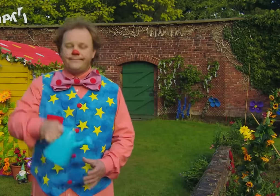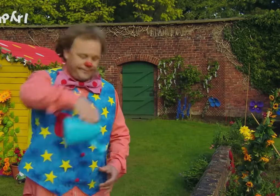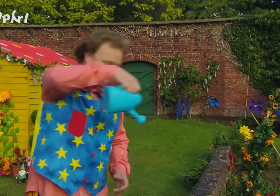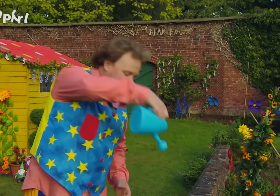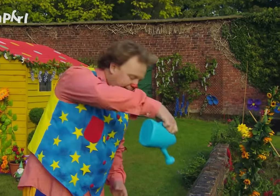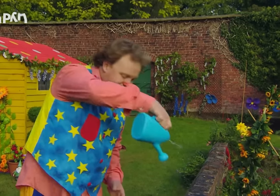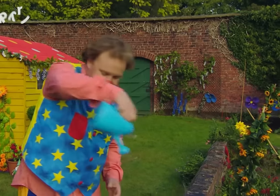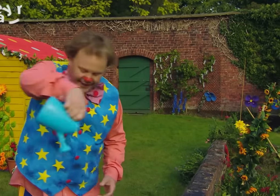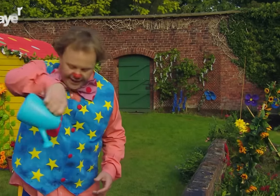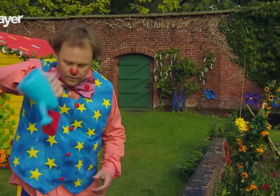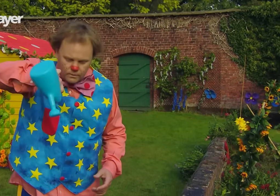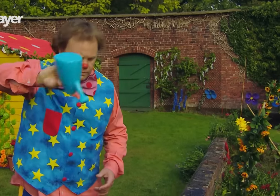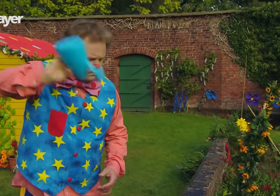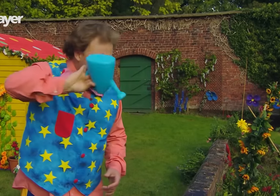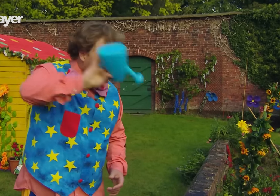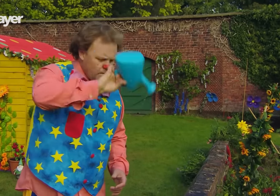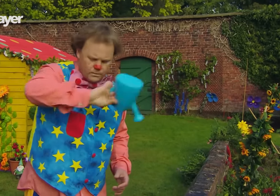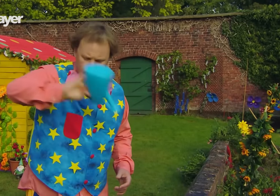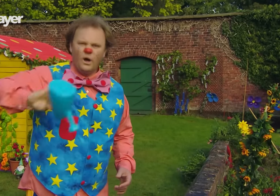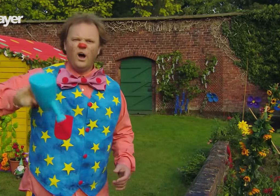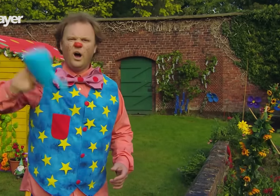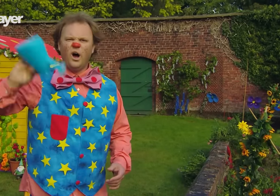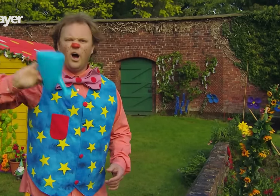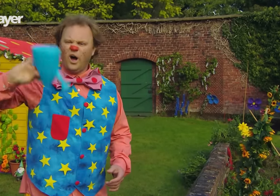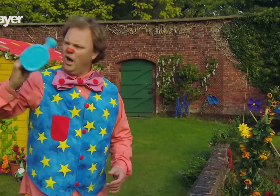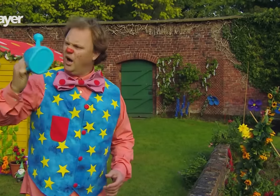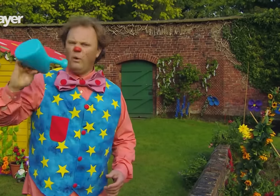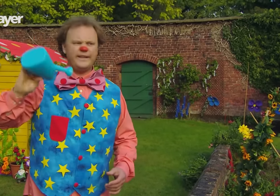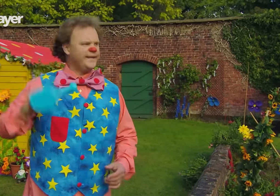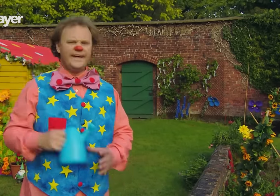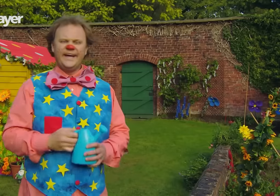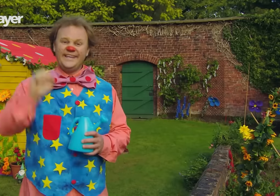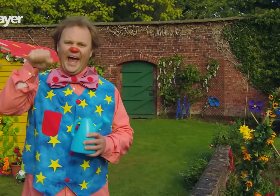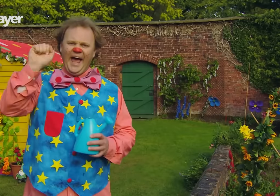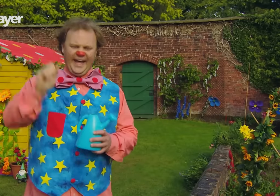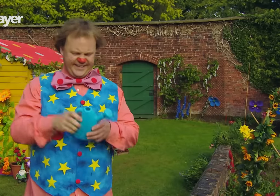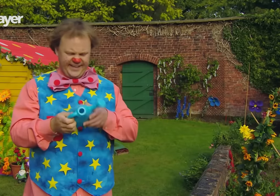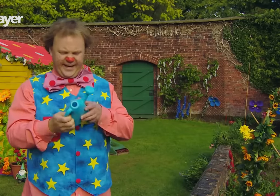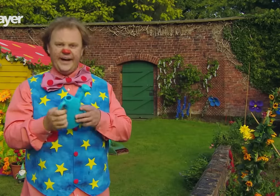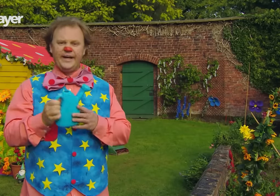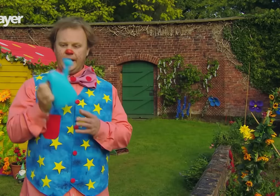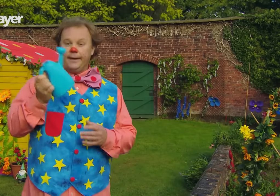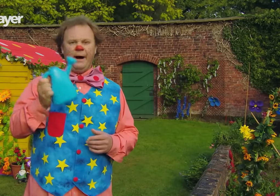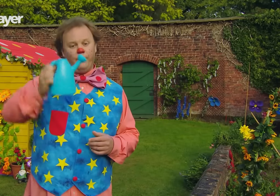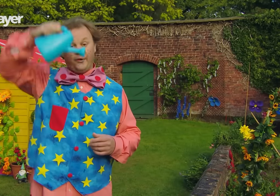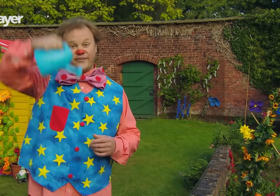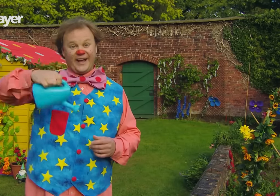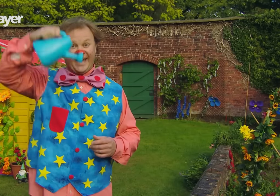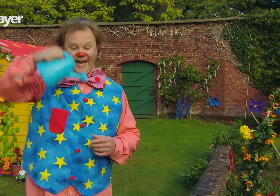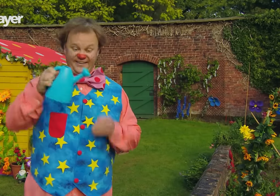Mr. Tumble, have you run out of water? What? Yes. My watering can is